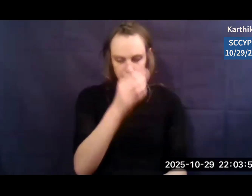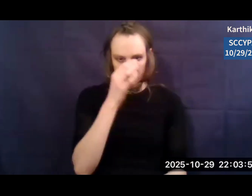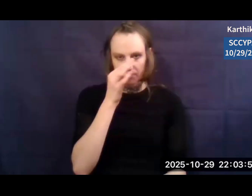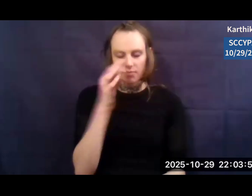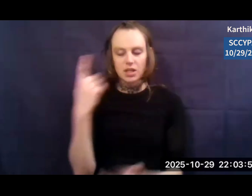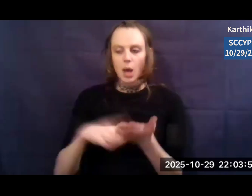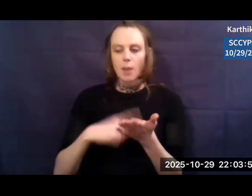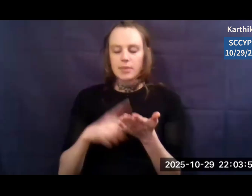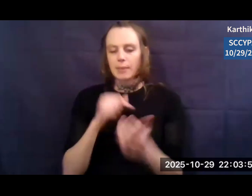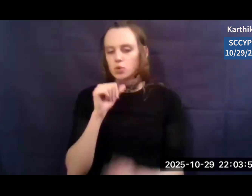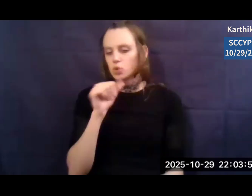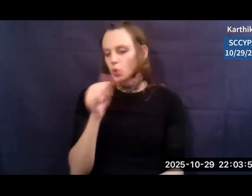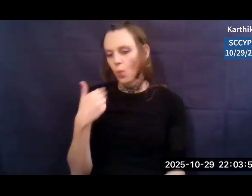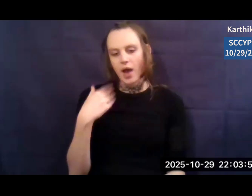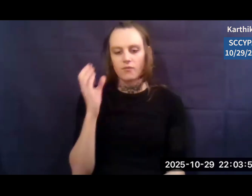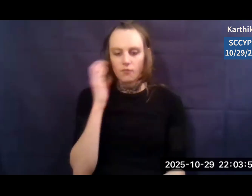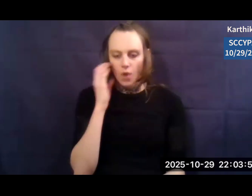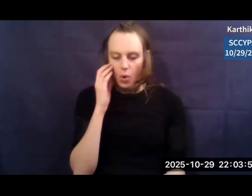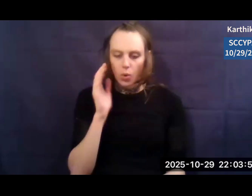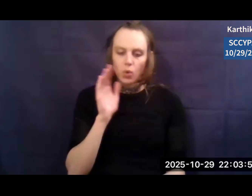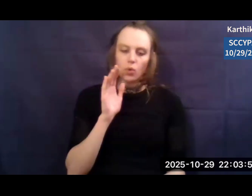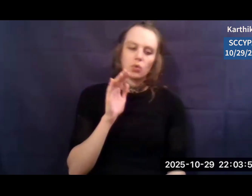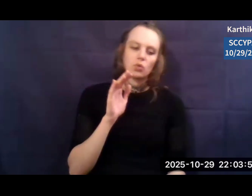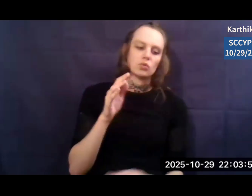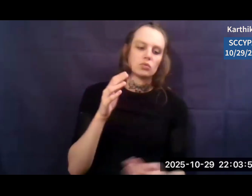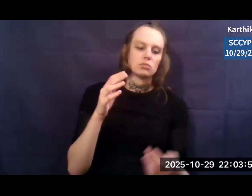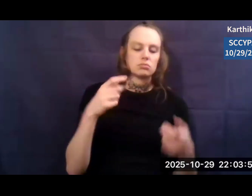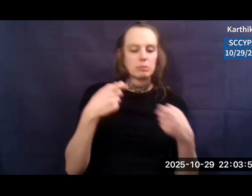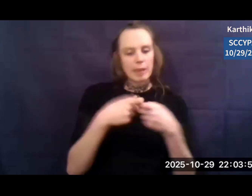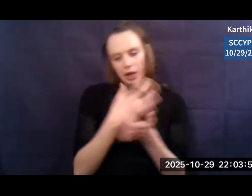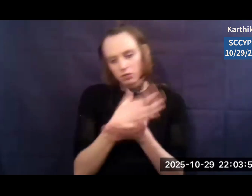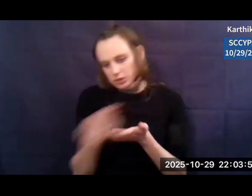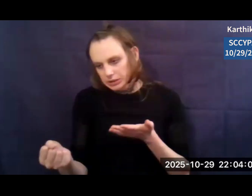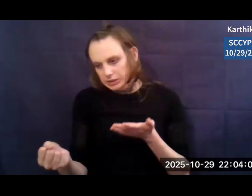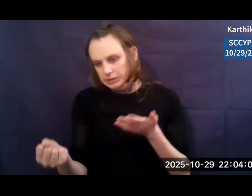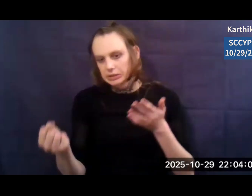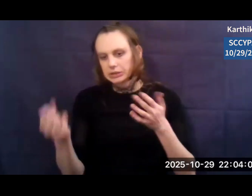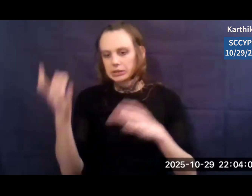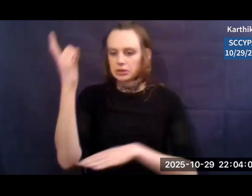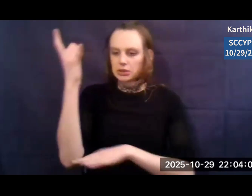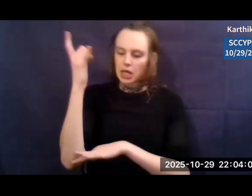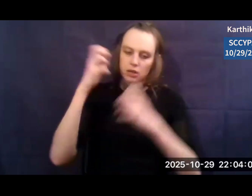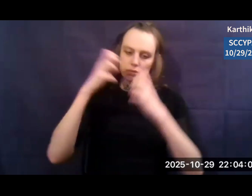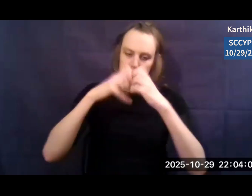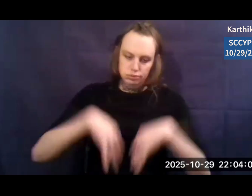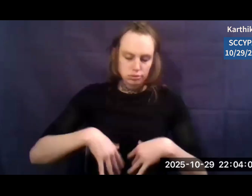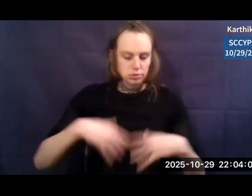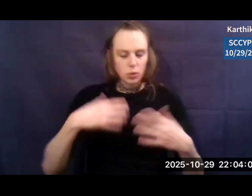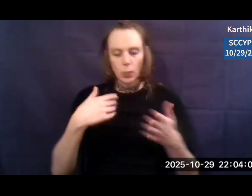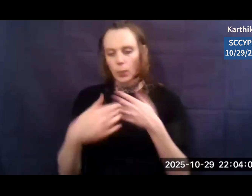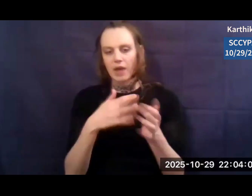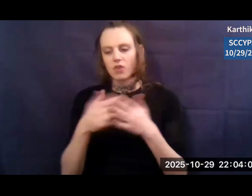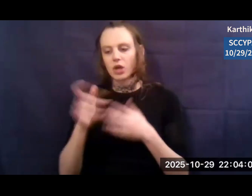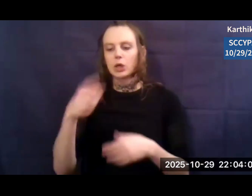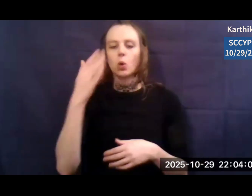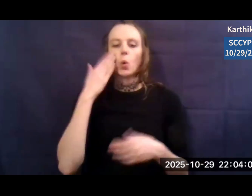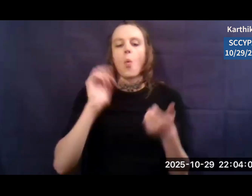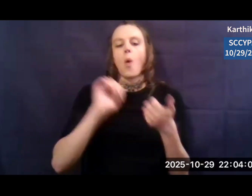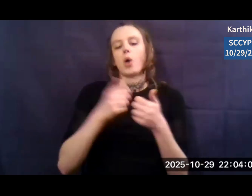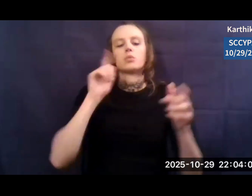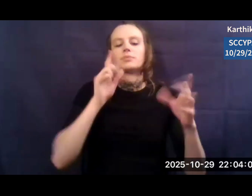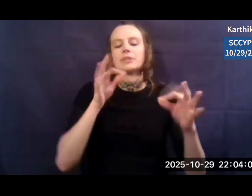times the network's down, your battery's dead or whatever, and you'll need to know how to make the right decision for yourself